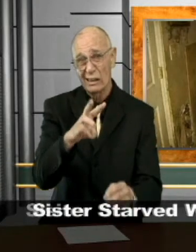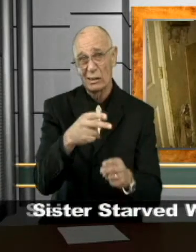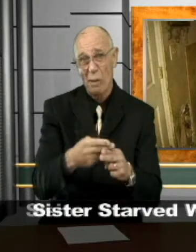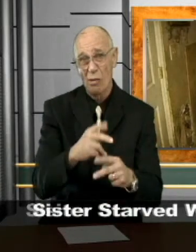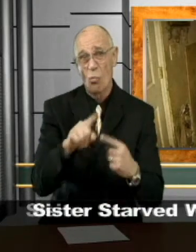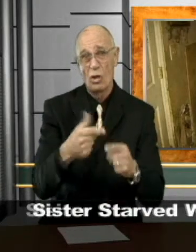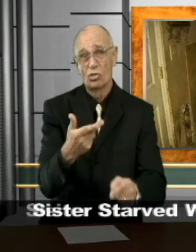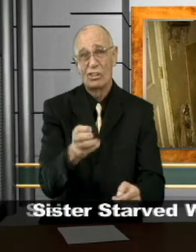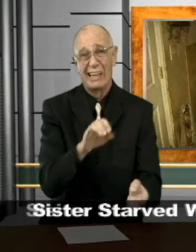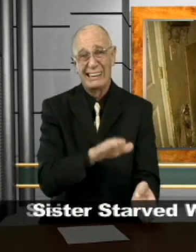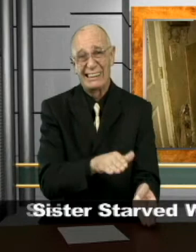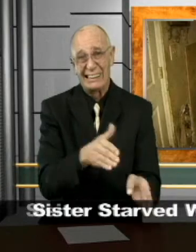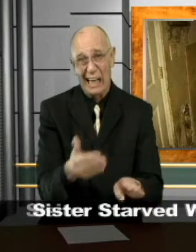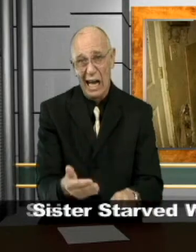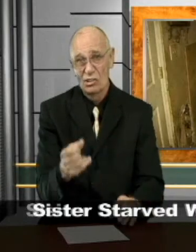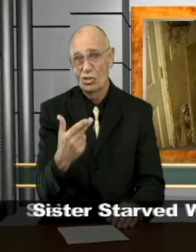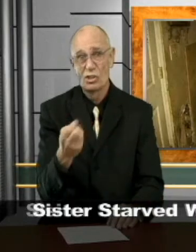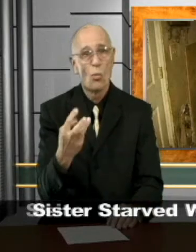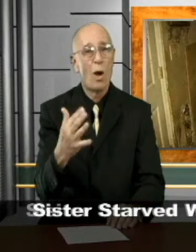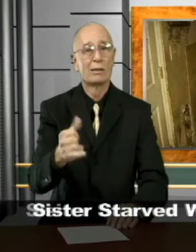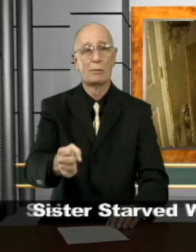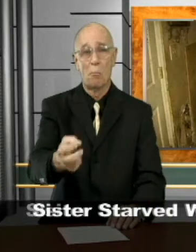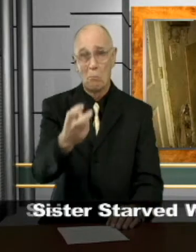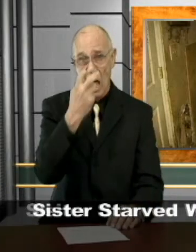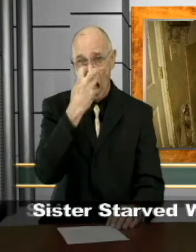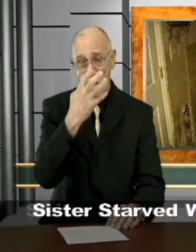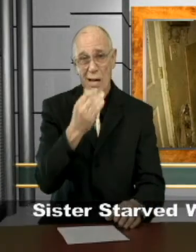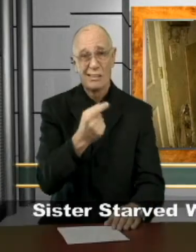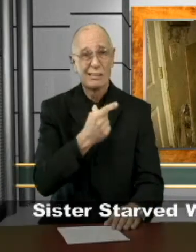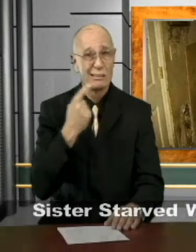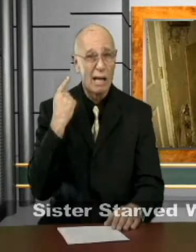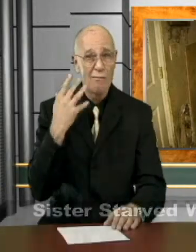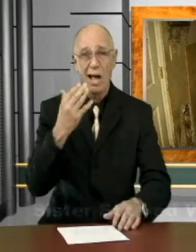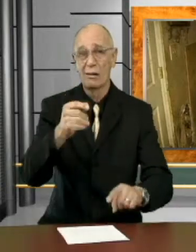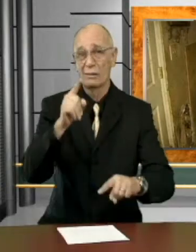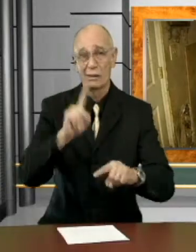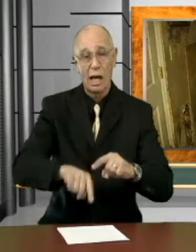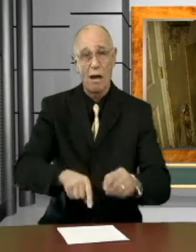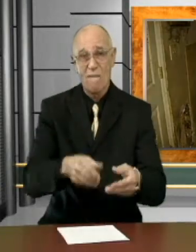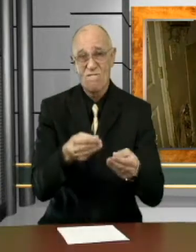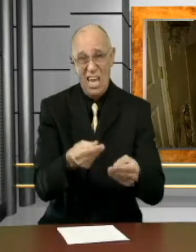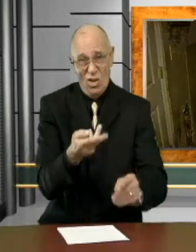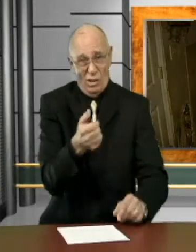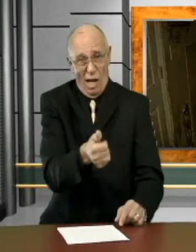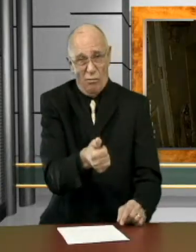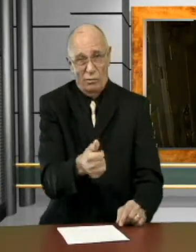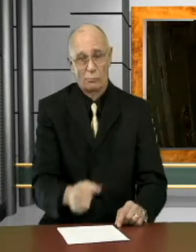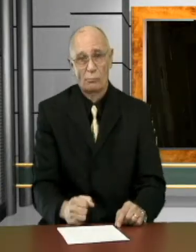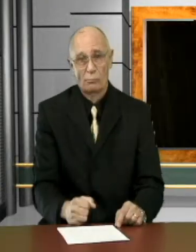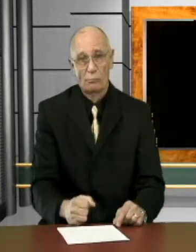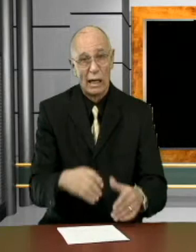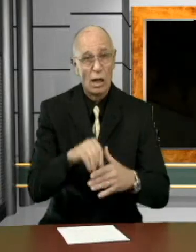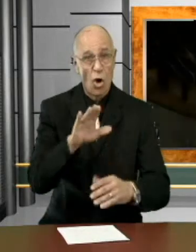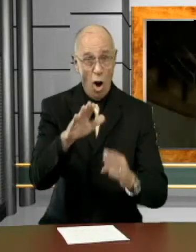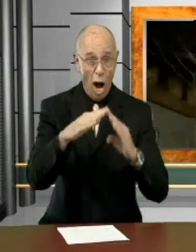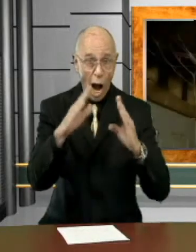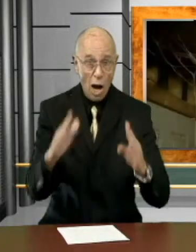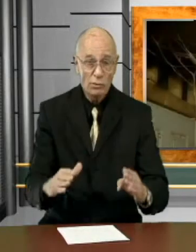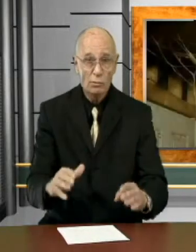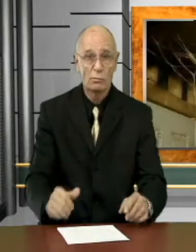of her death, the 30-year-old woman weighed 46 pounds. She was blind, deaf, and unable